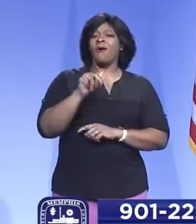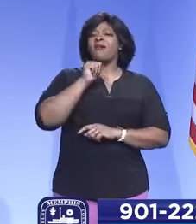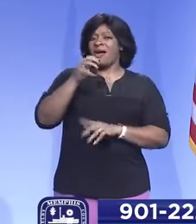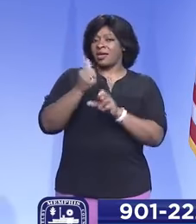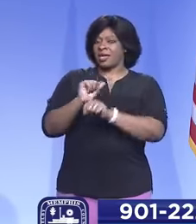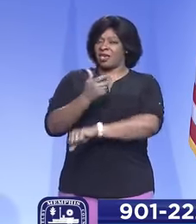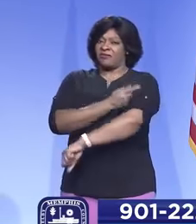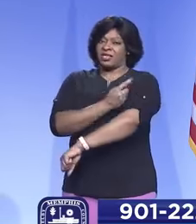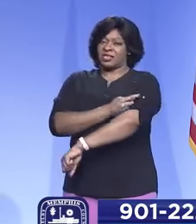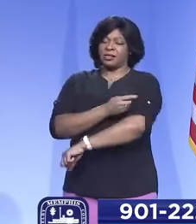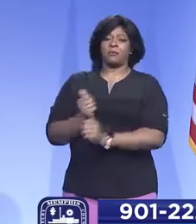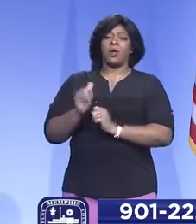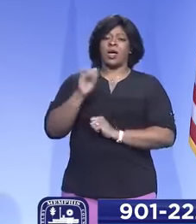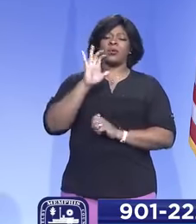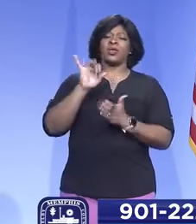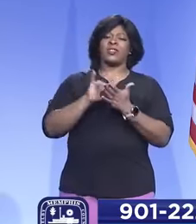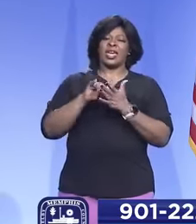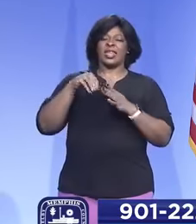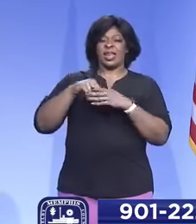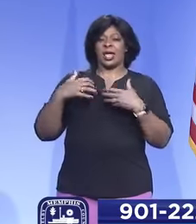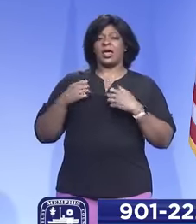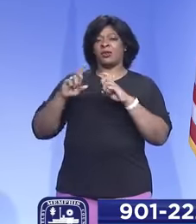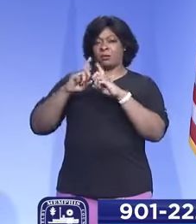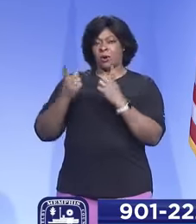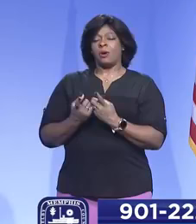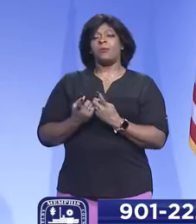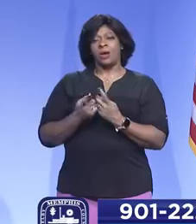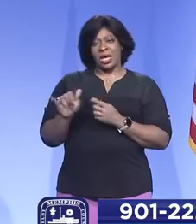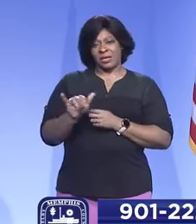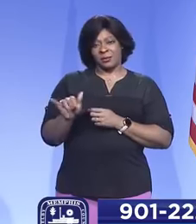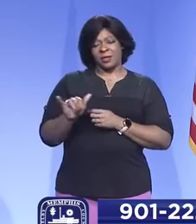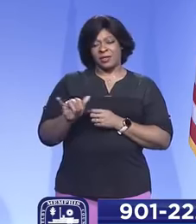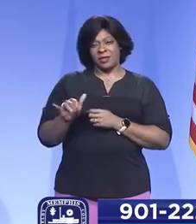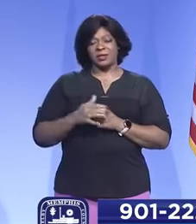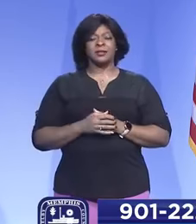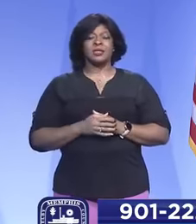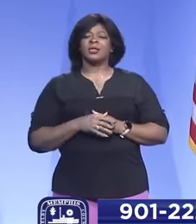not. We will likely do that within the health department as well.